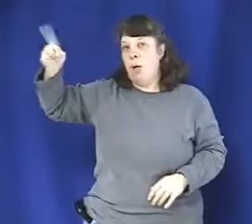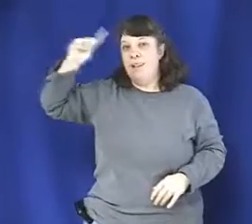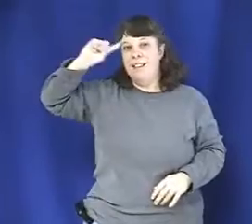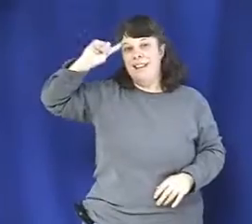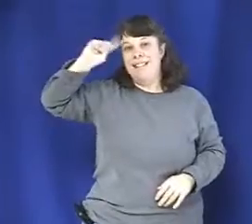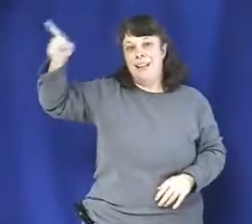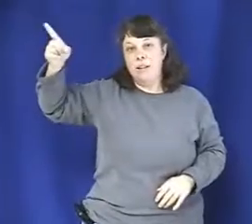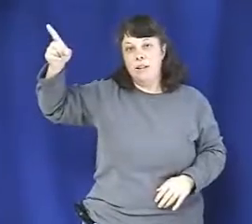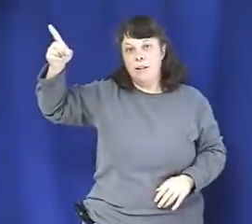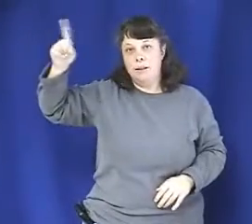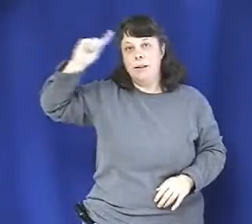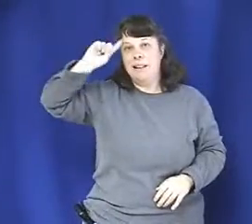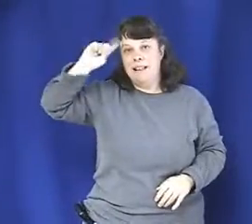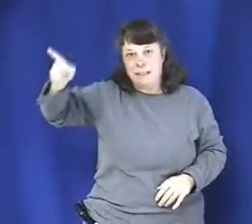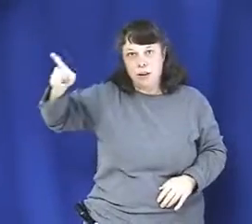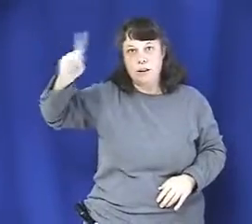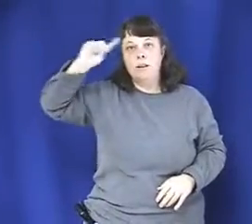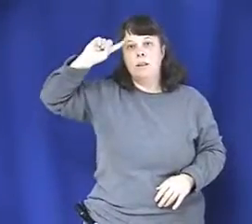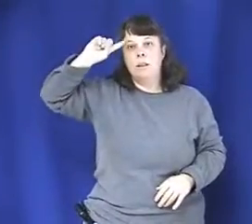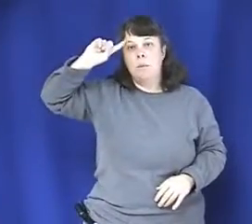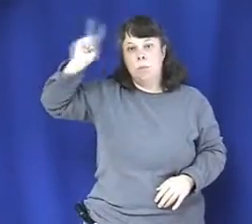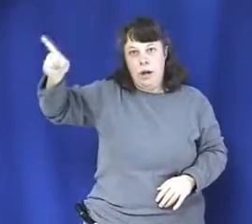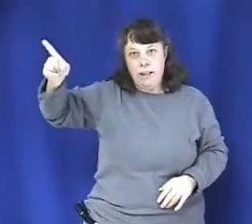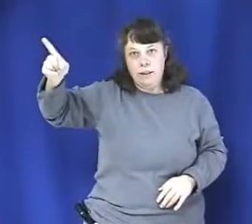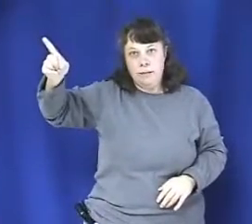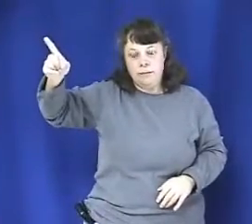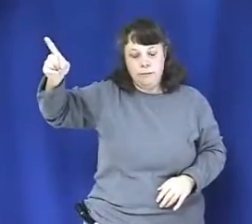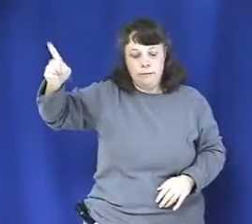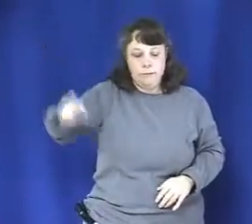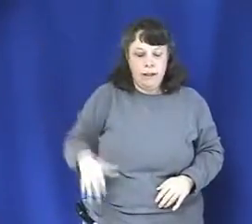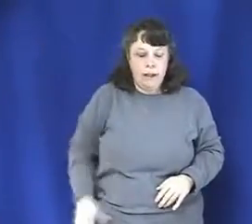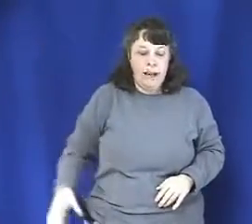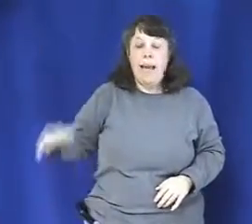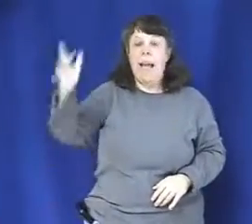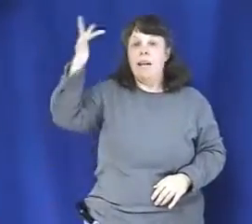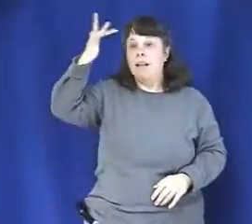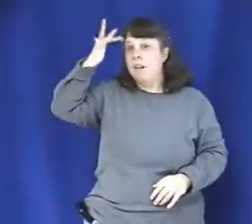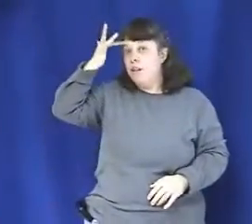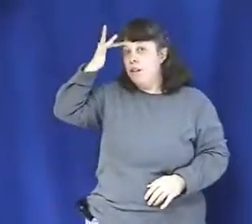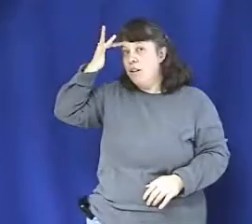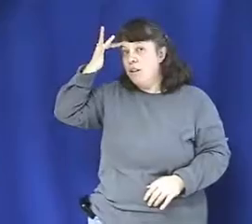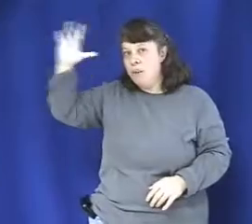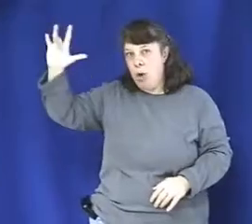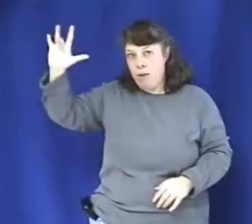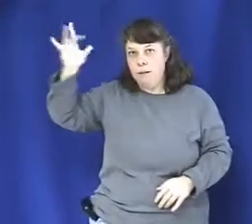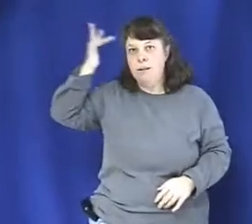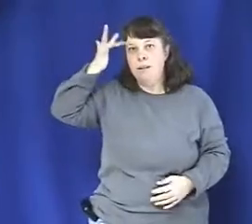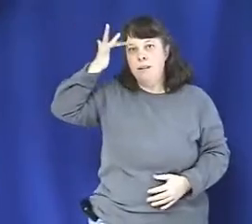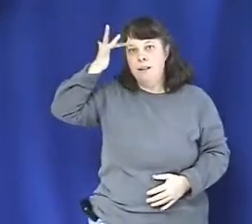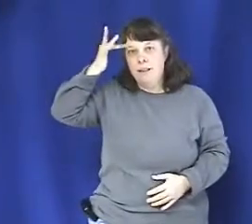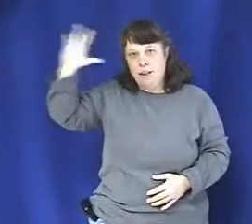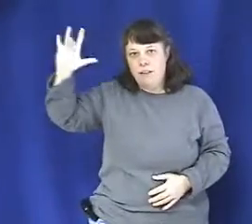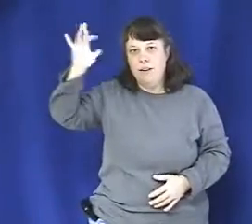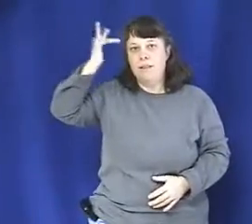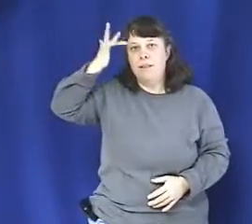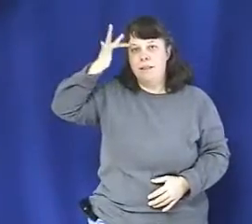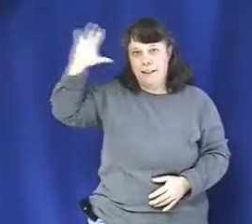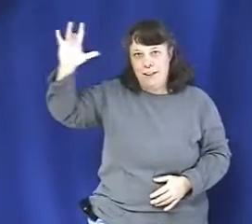Smart, intelligent, clever, bright. And smart, clever,